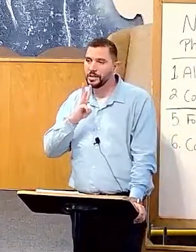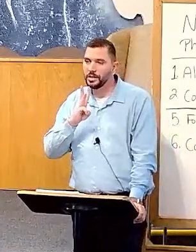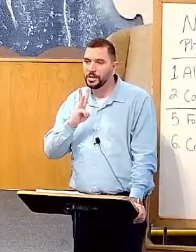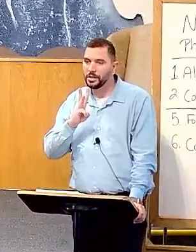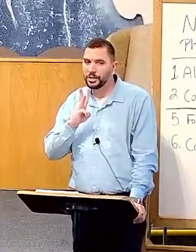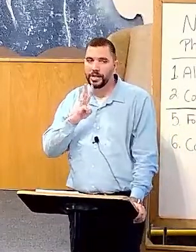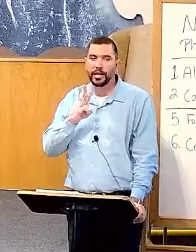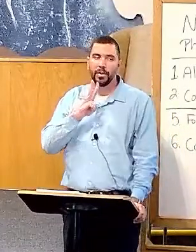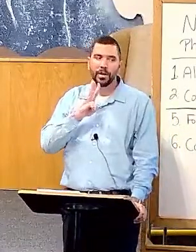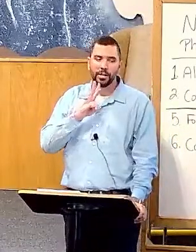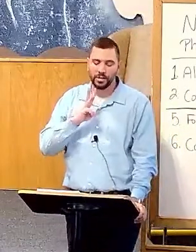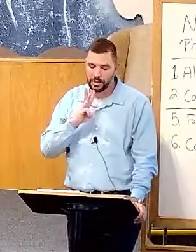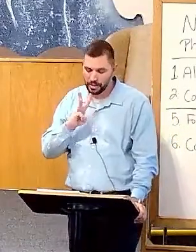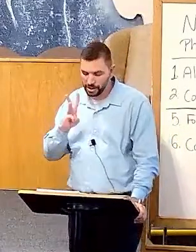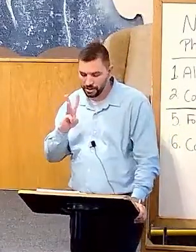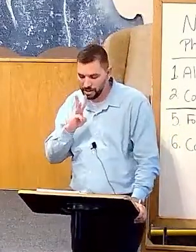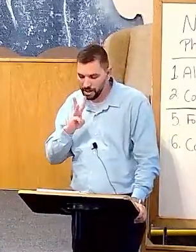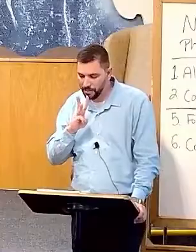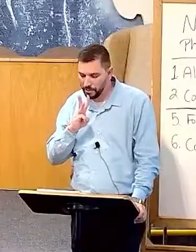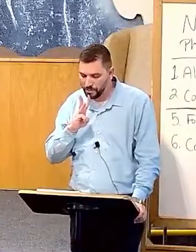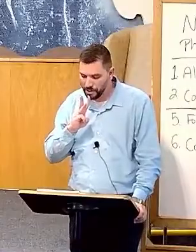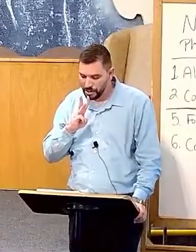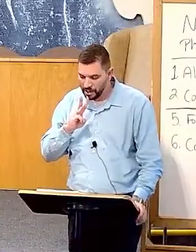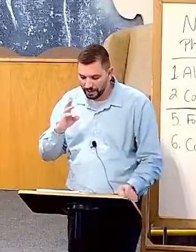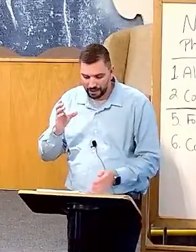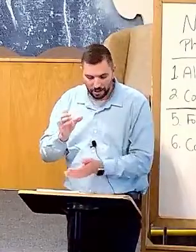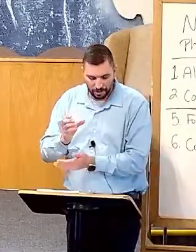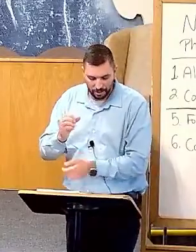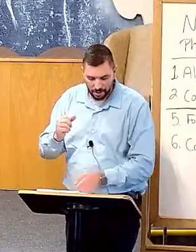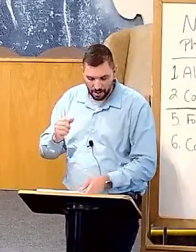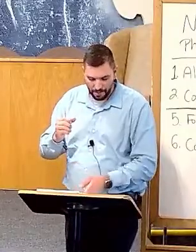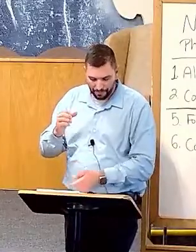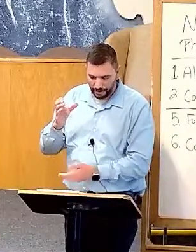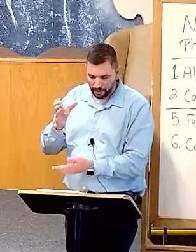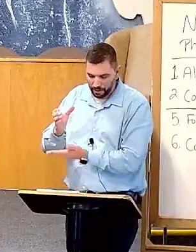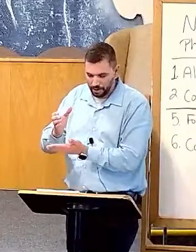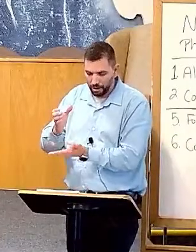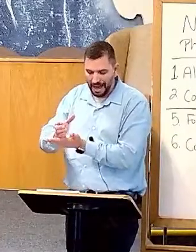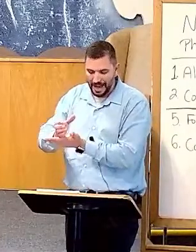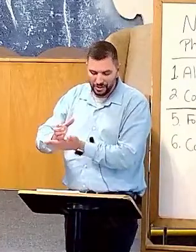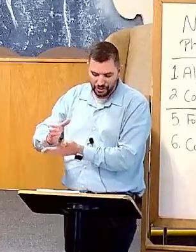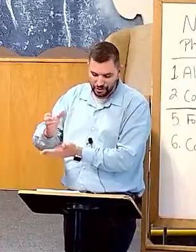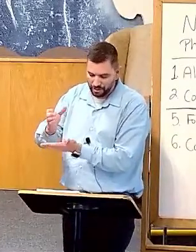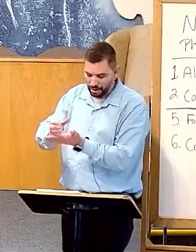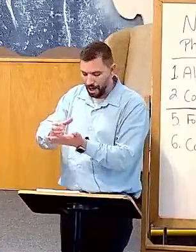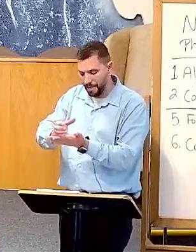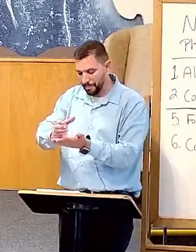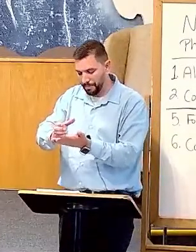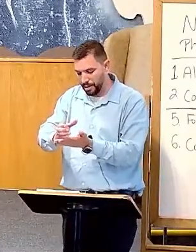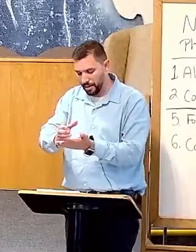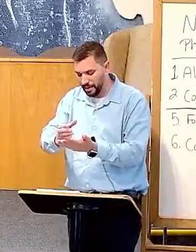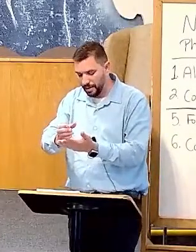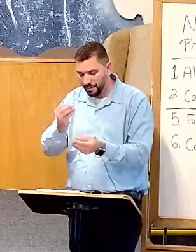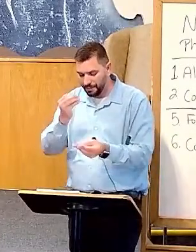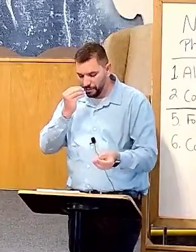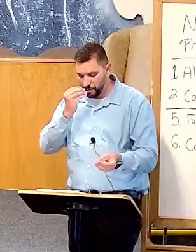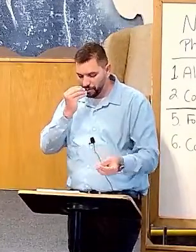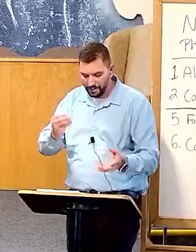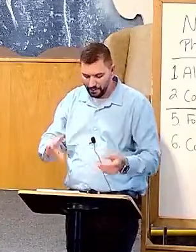you're drinking water. It's just the W. Again, glass, cup, mug, food, kind of redundant